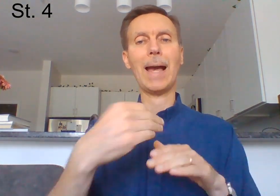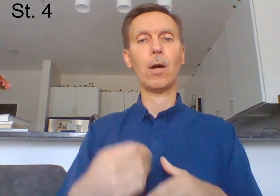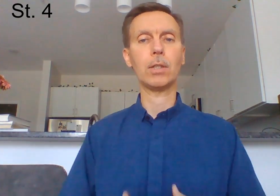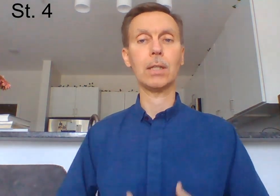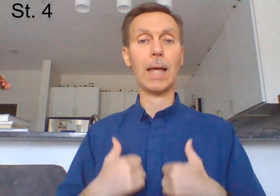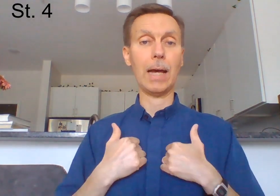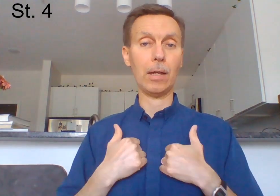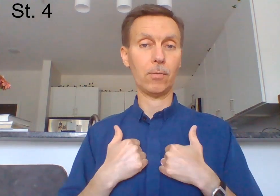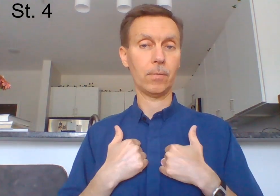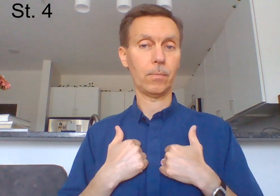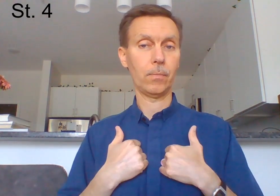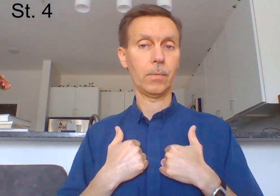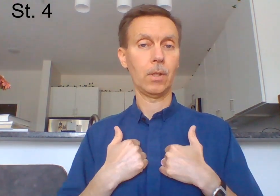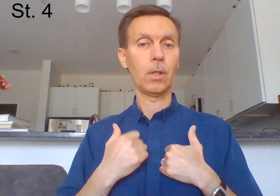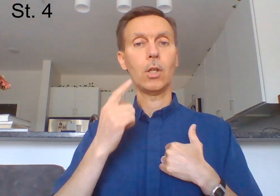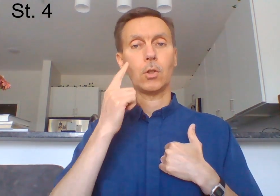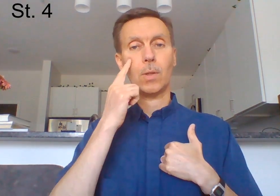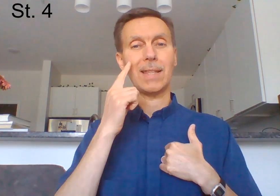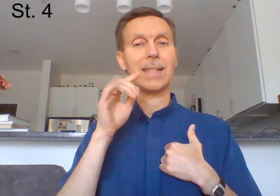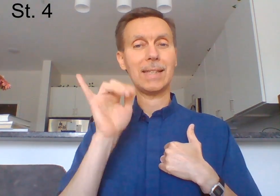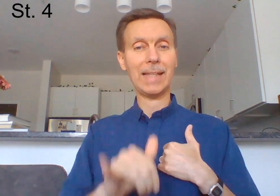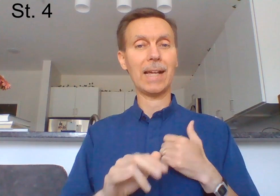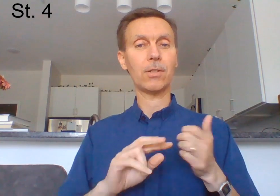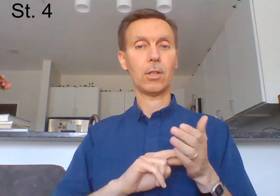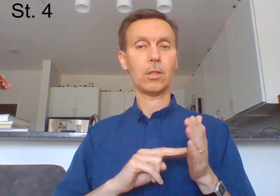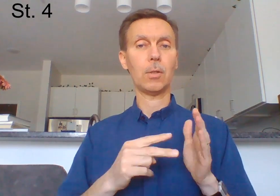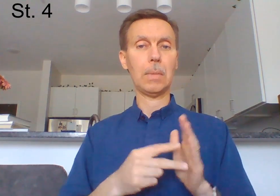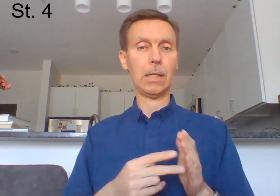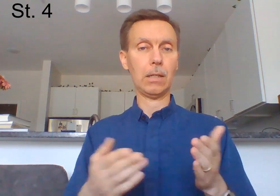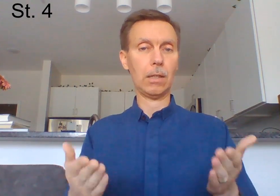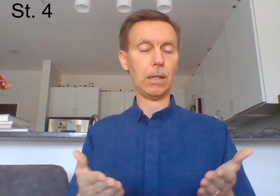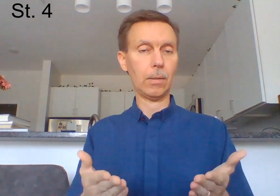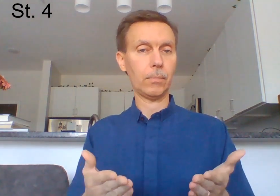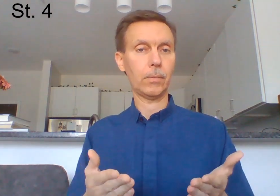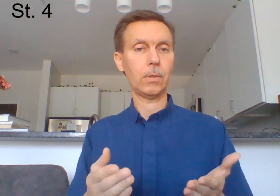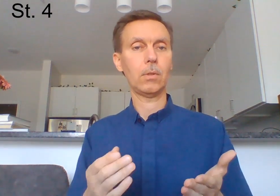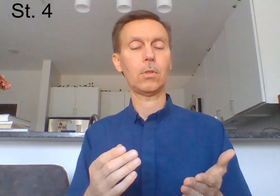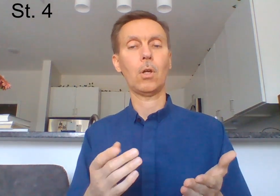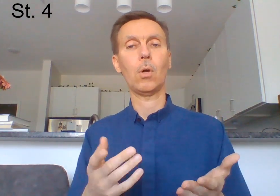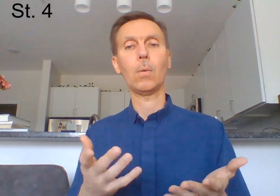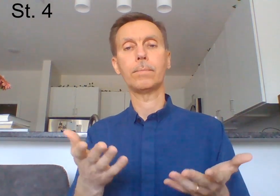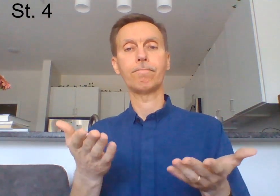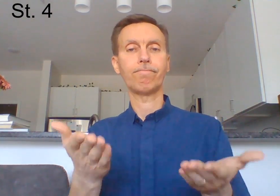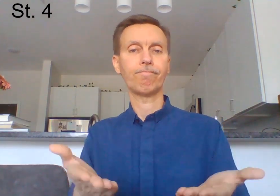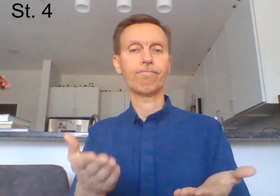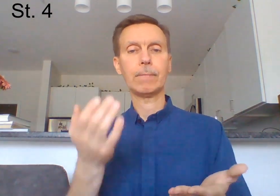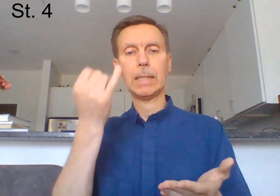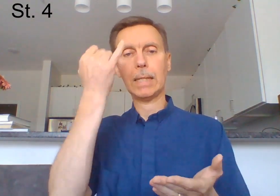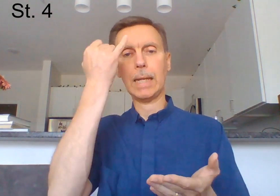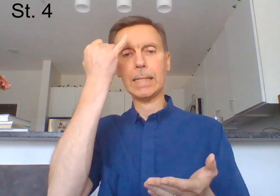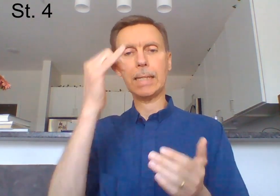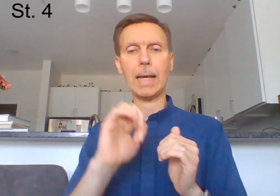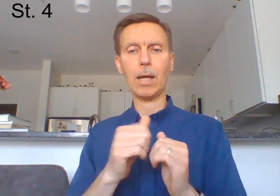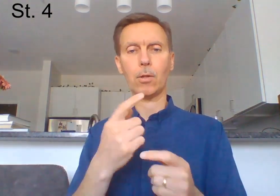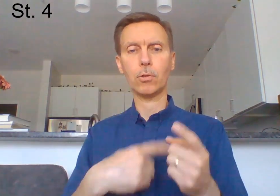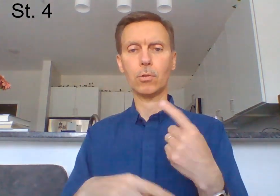out alive. So I think that's the meaning here. So an idea how